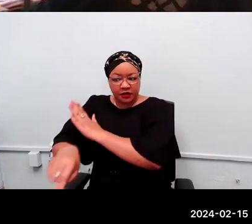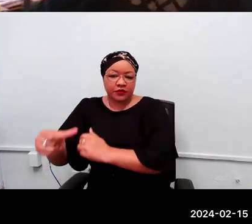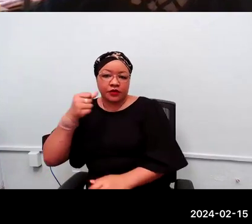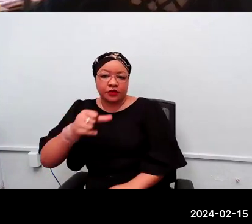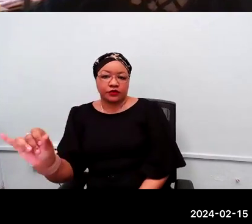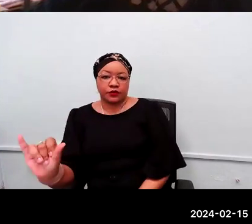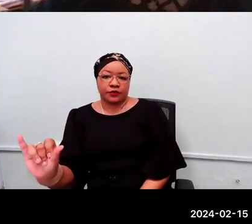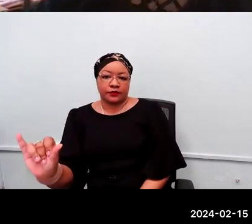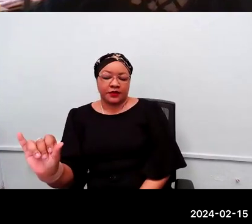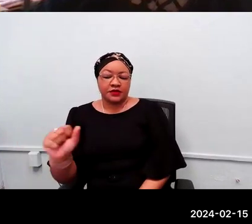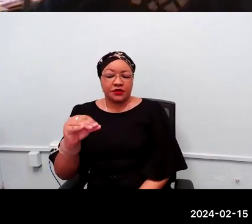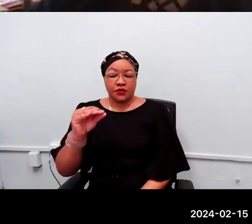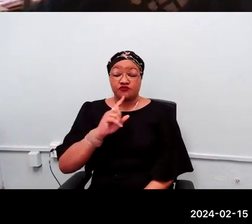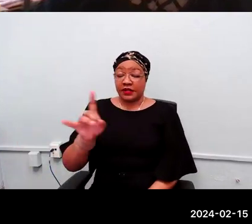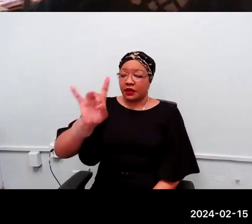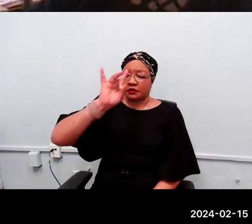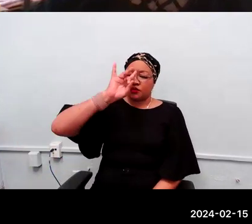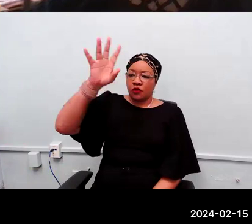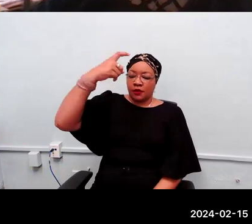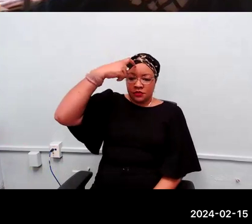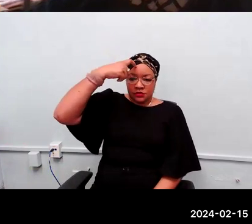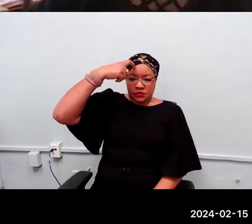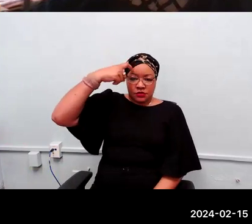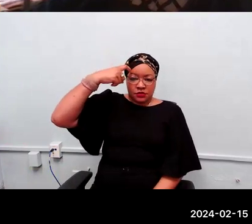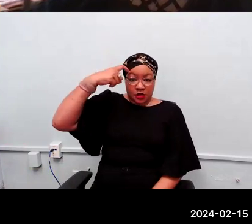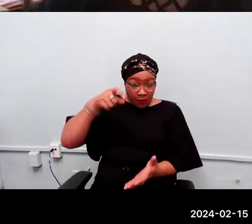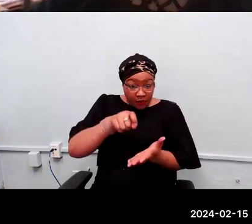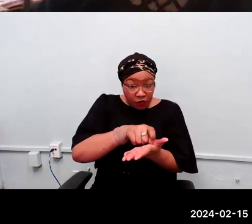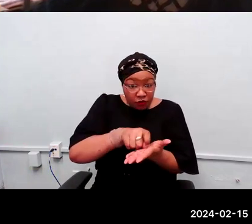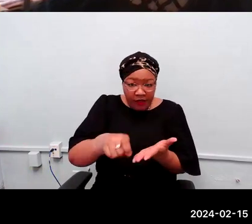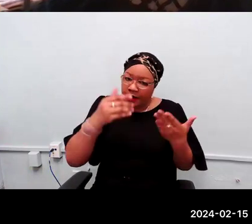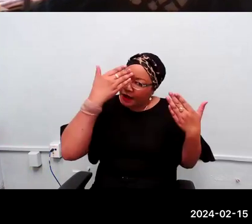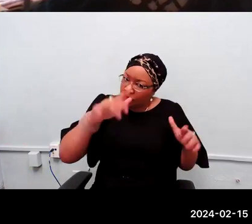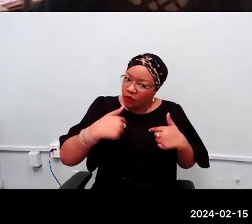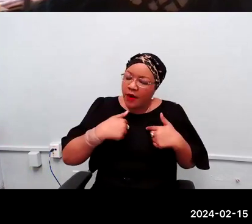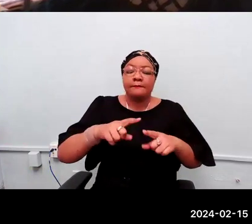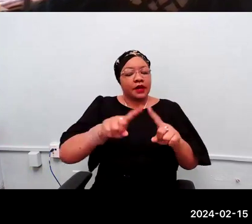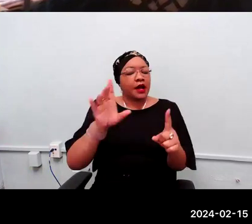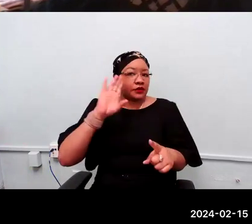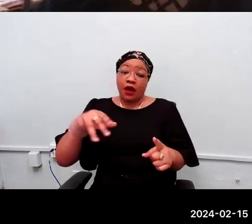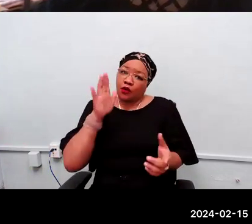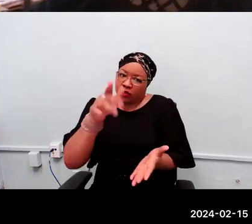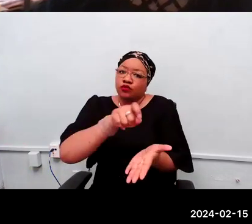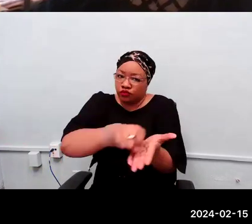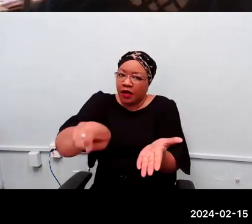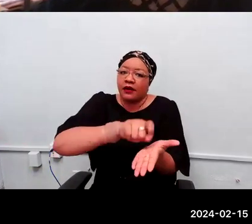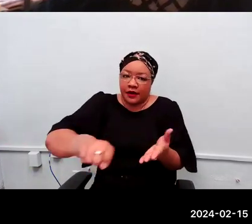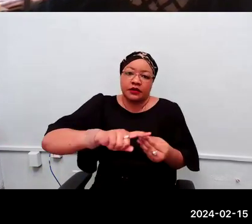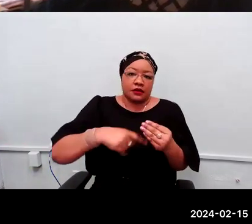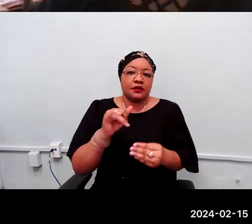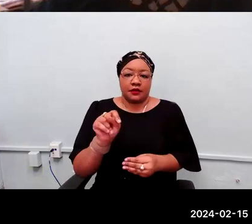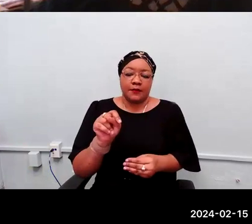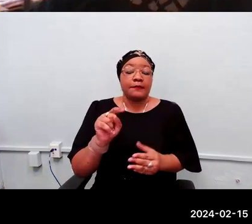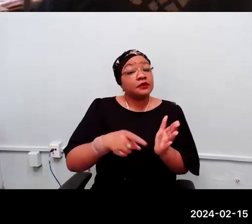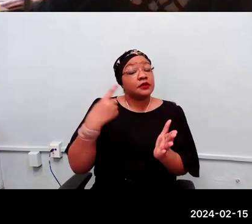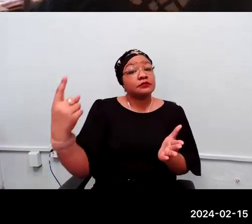what happened and just the horror, I don't know what I'm going to write, but I know I'm going to write about it, you know. So sometimes when something, it